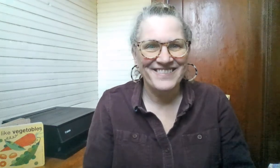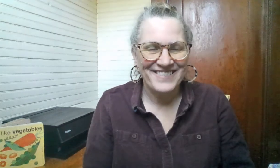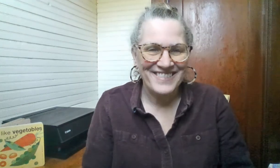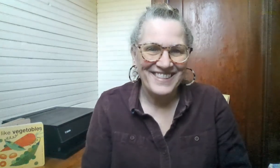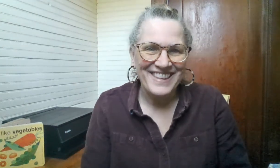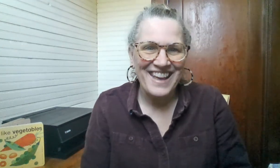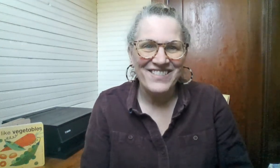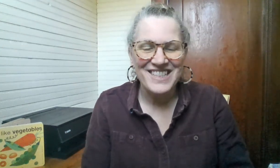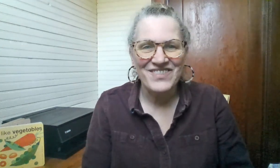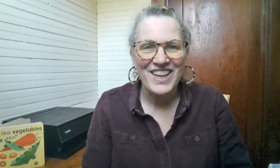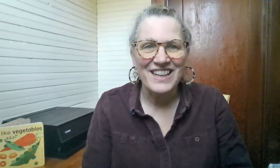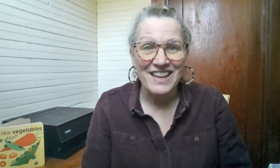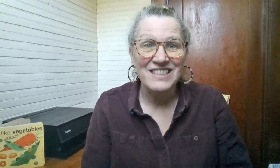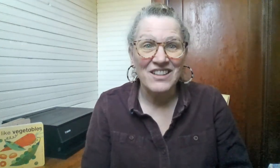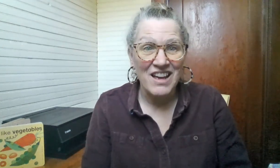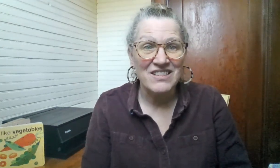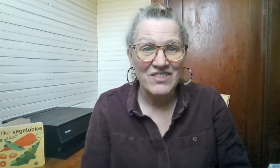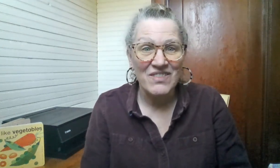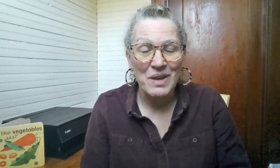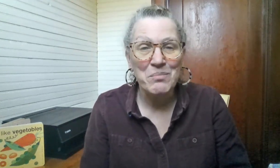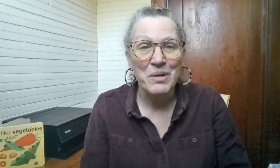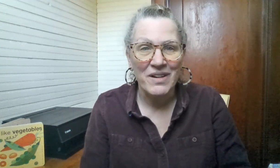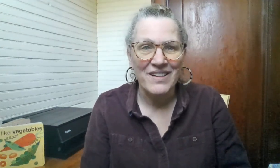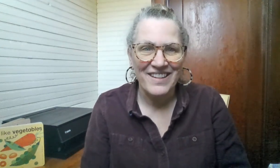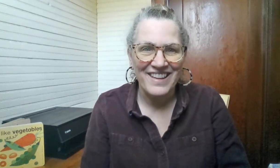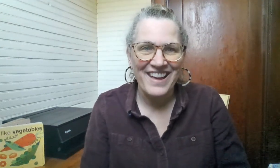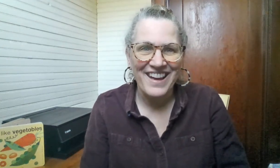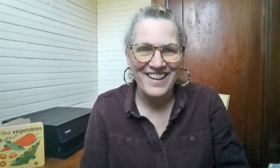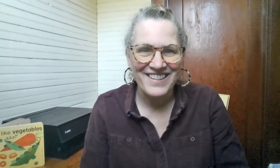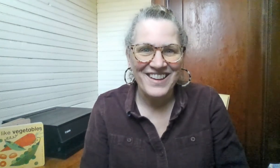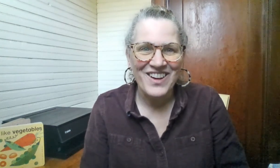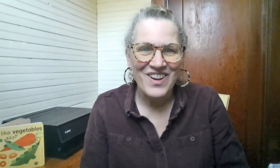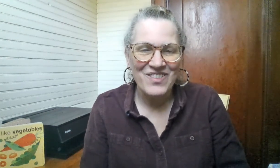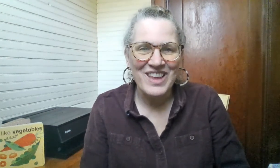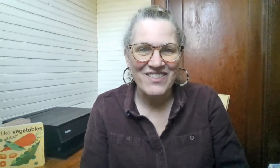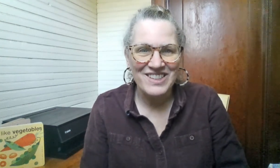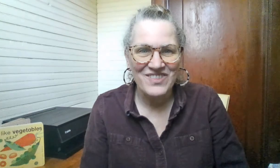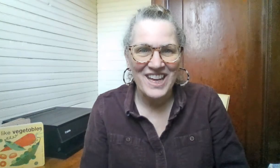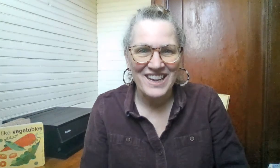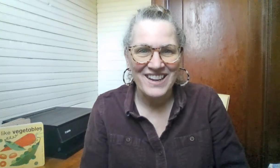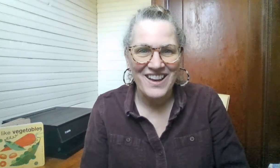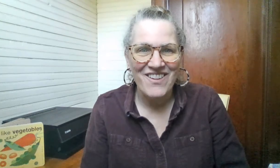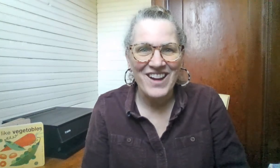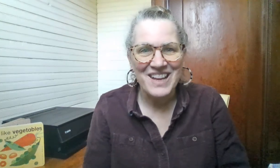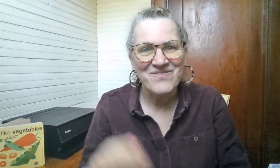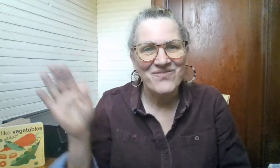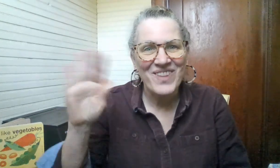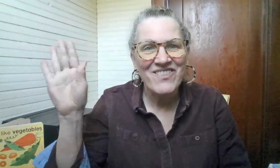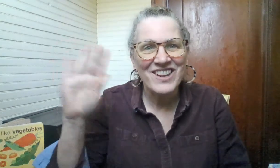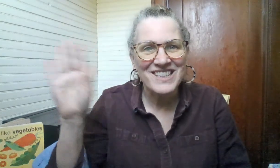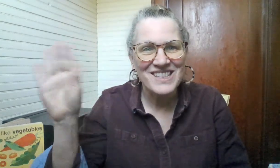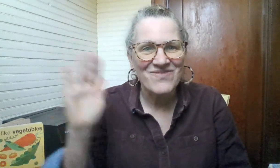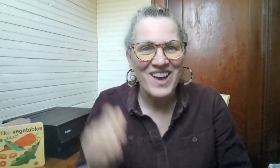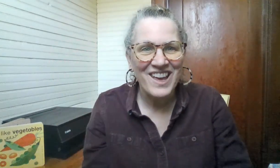That was fun. That's a lot to remember. Yeah. I hope that was fun. All right. Bye, friends. Bye.